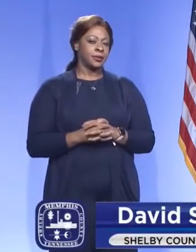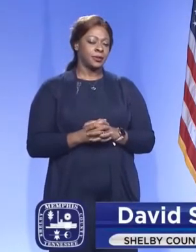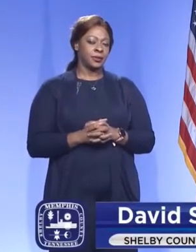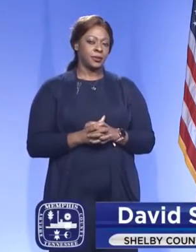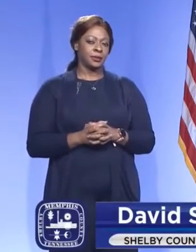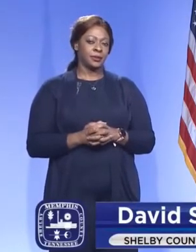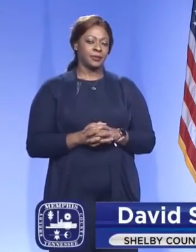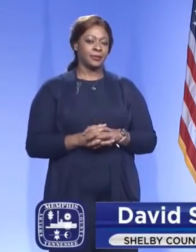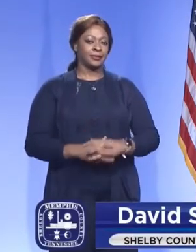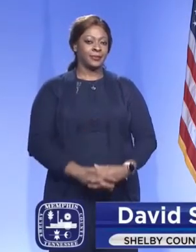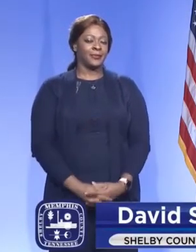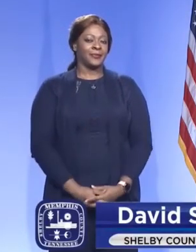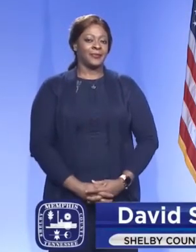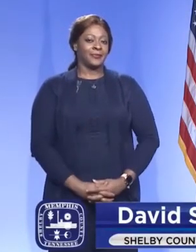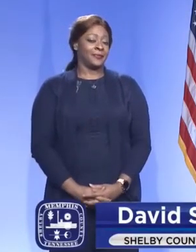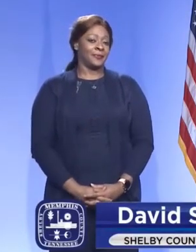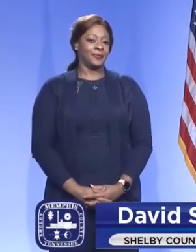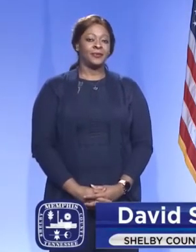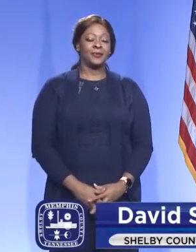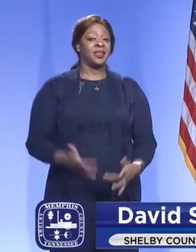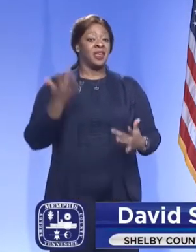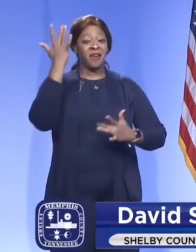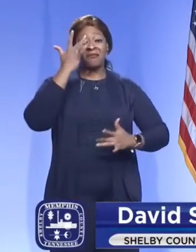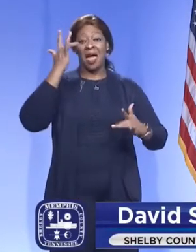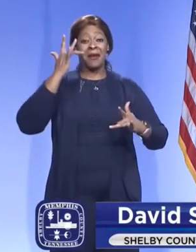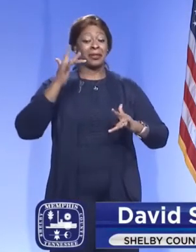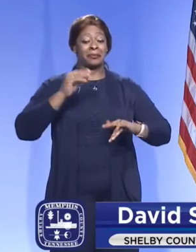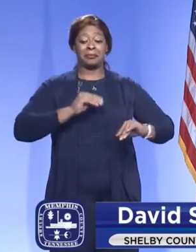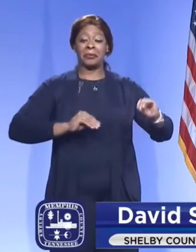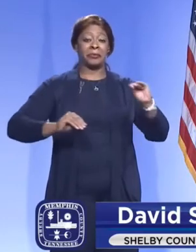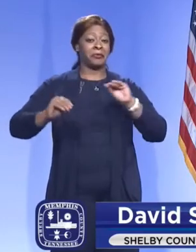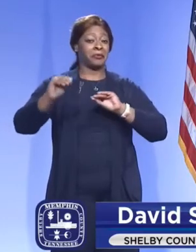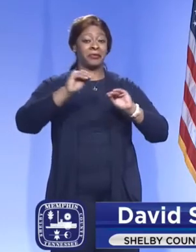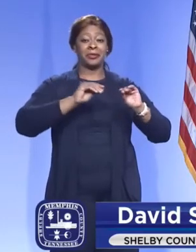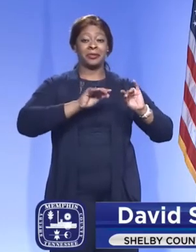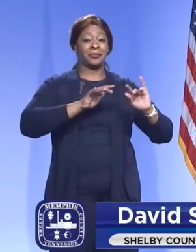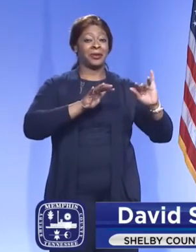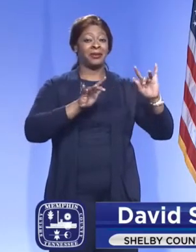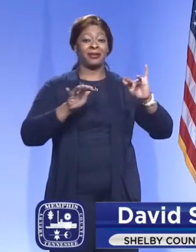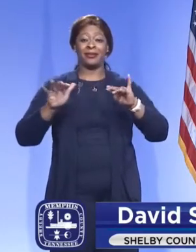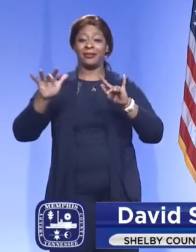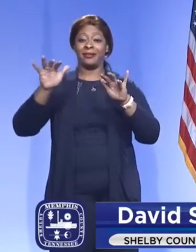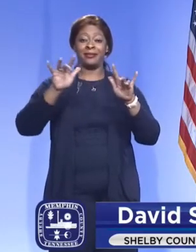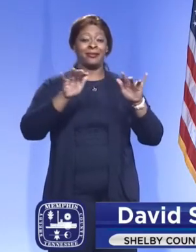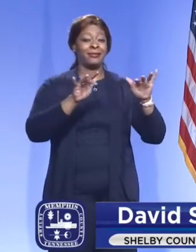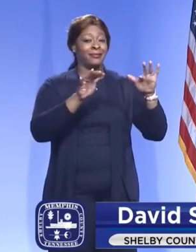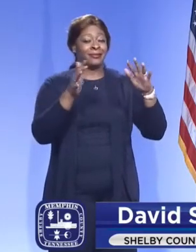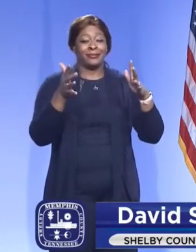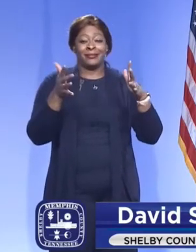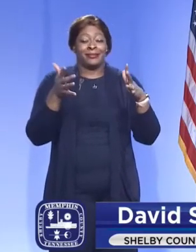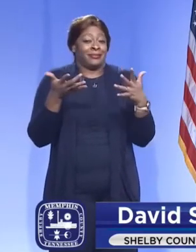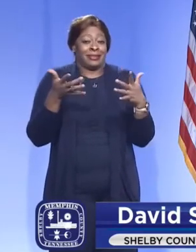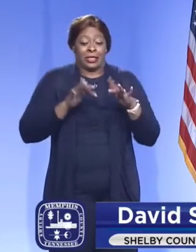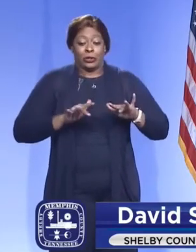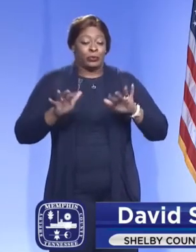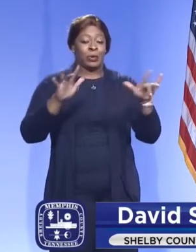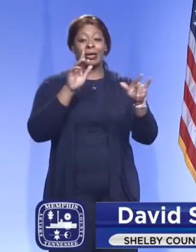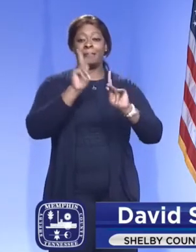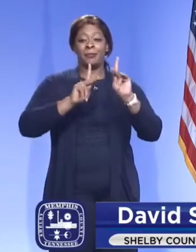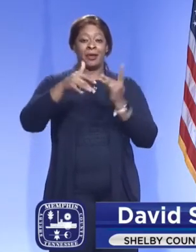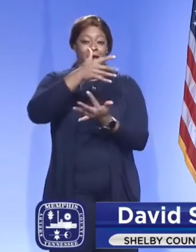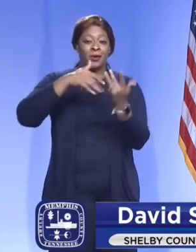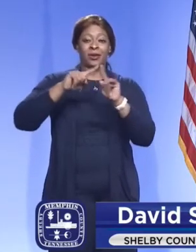Hi, yeah, this question is for David. Can you speak to why you've seen this increase in the positivity rate in Germantown, Millington, and